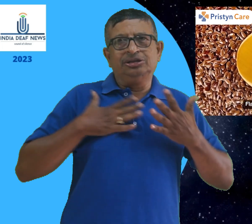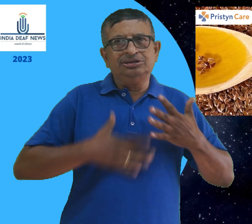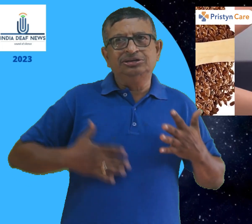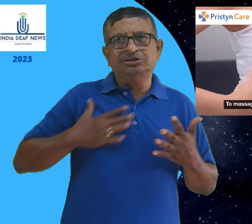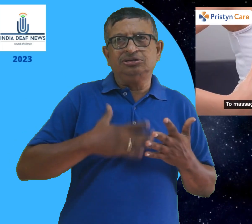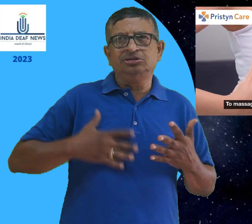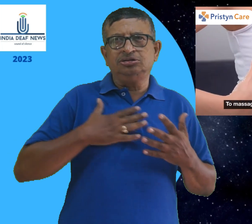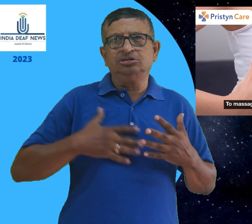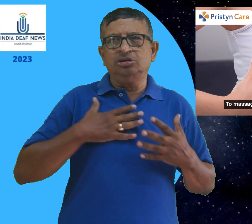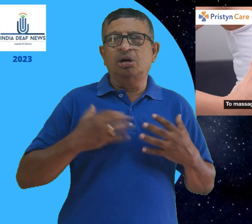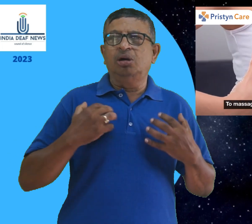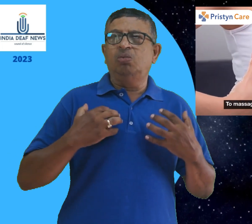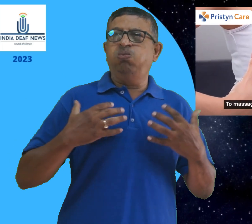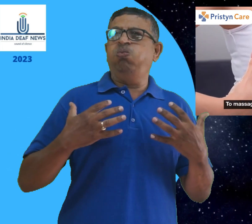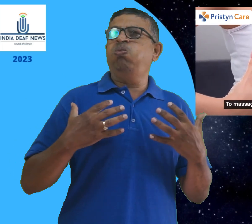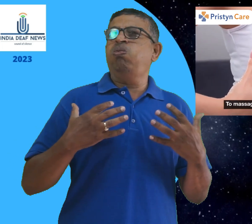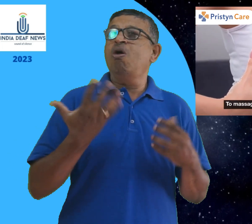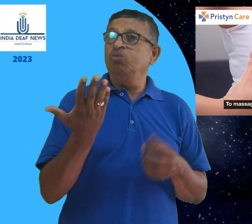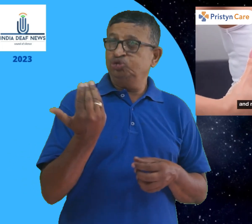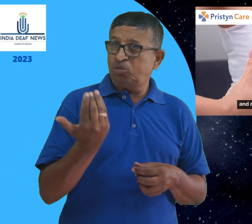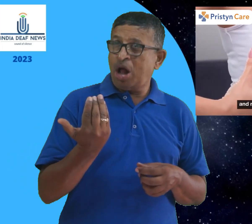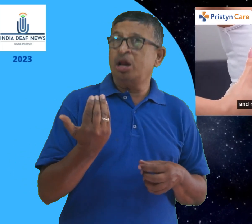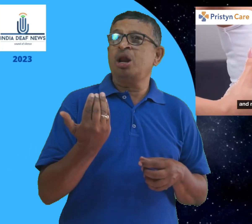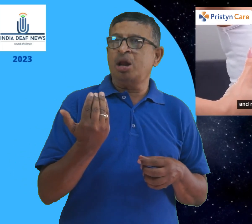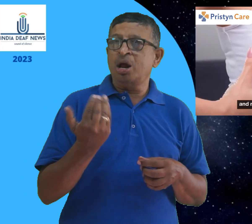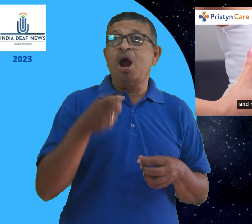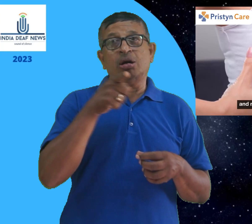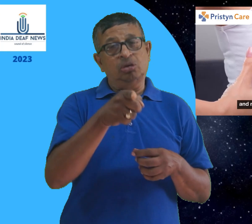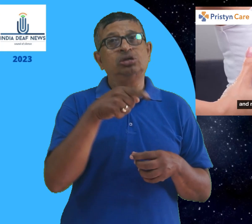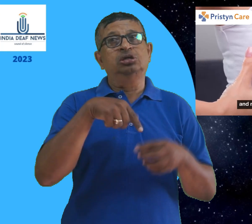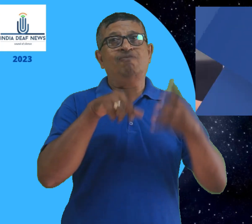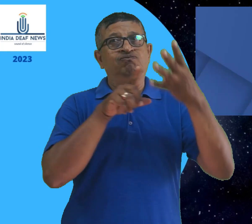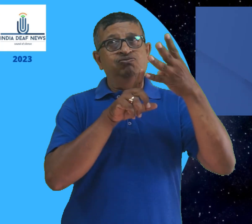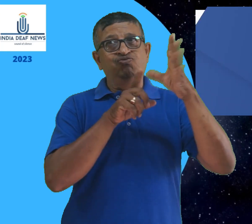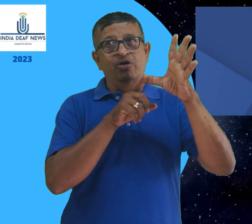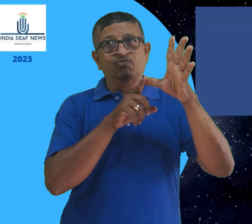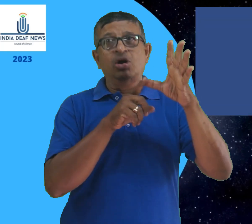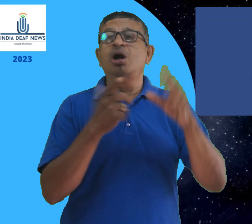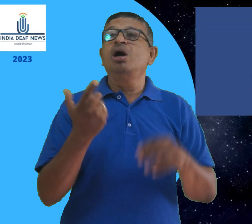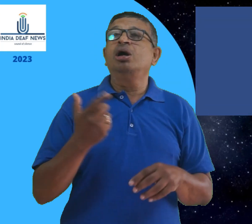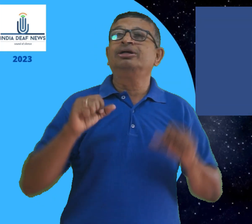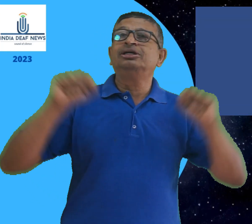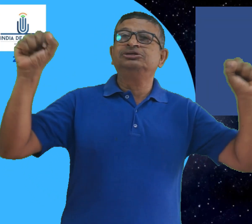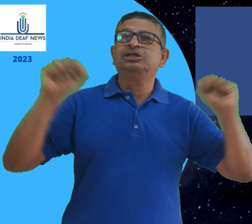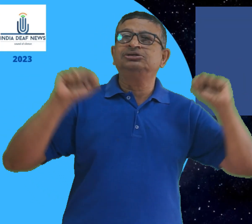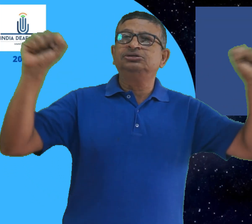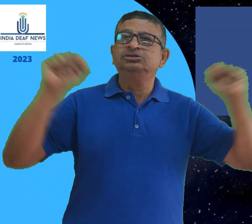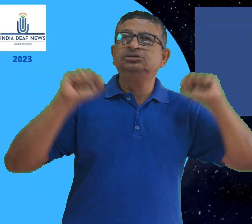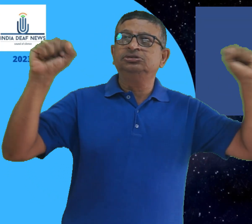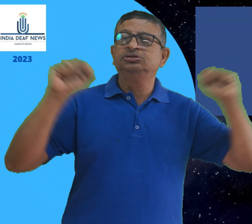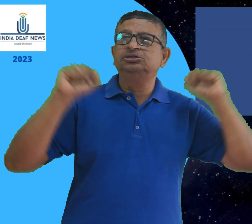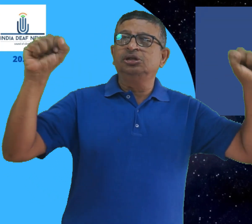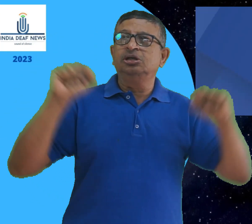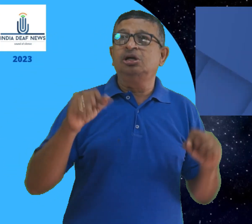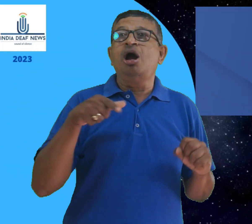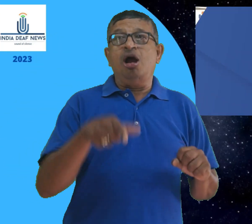breasts. To massage, use both your hands around the breast and massage in a clock and anti-clockwise. Number 4. Exercise, exercise